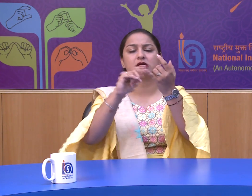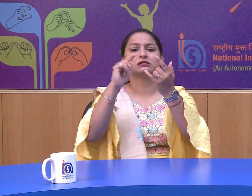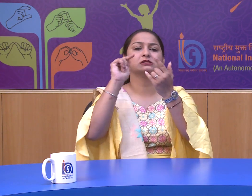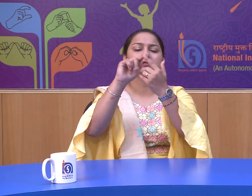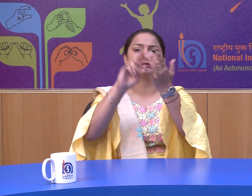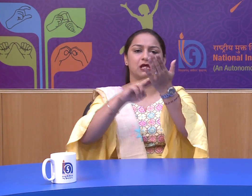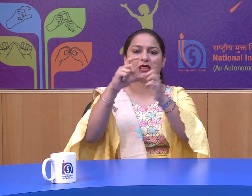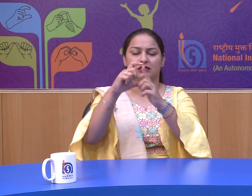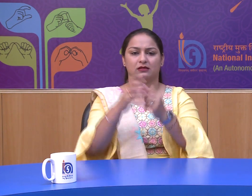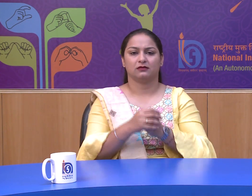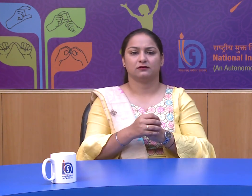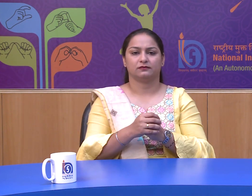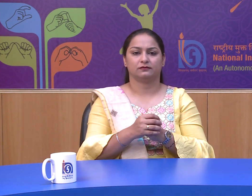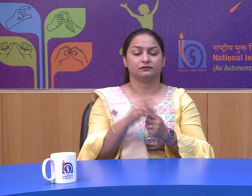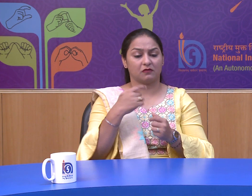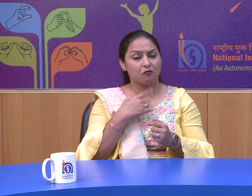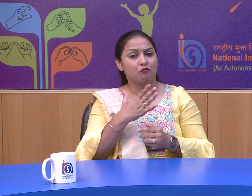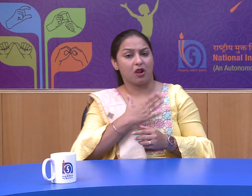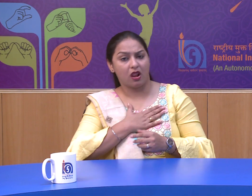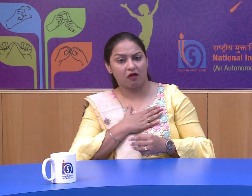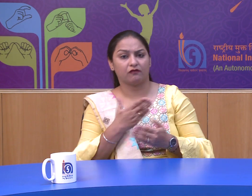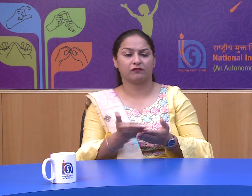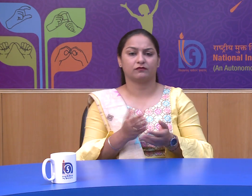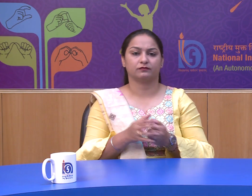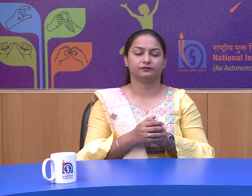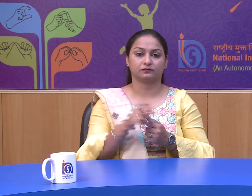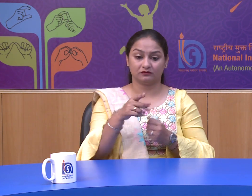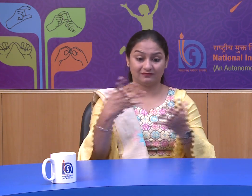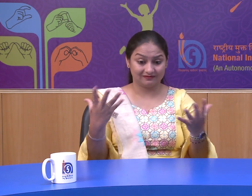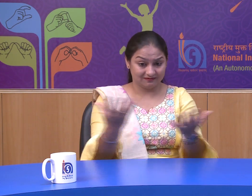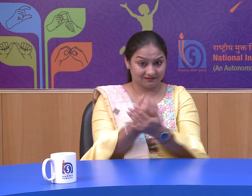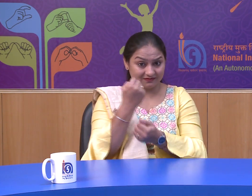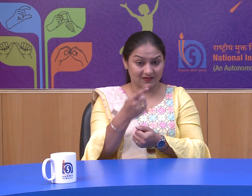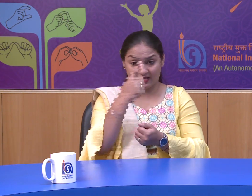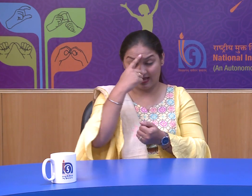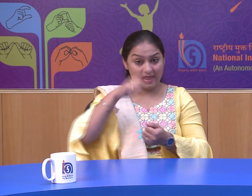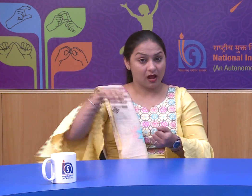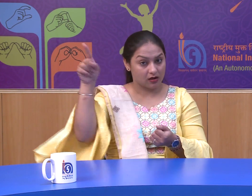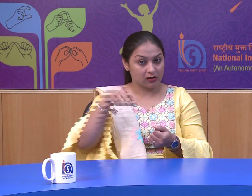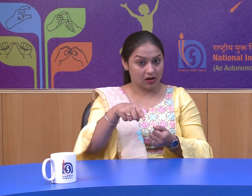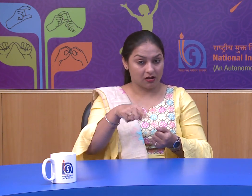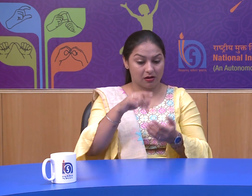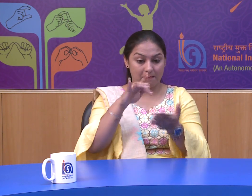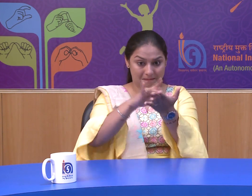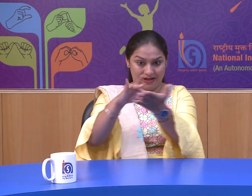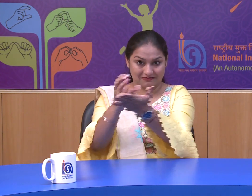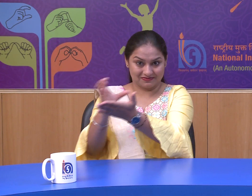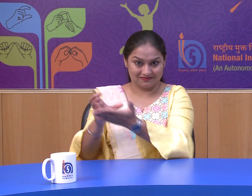I believe that the captured Indian land was